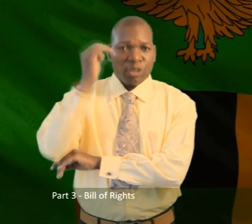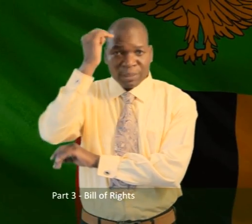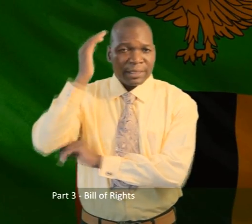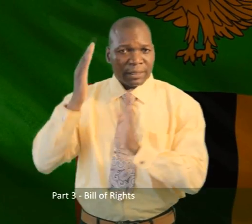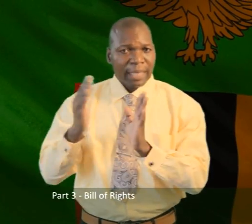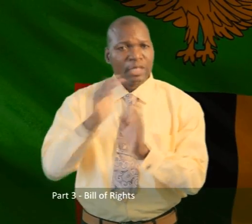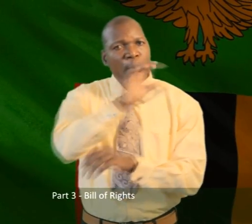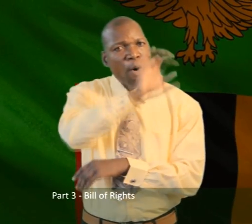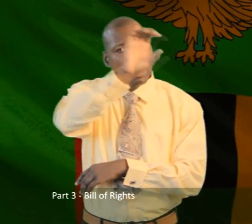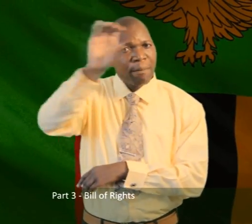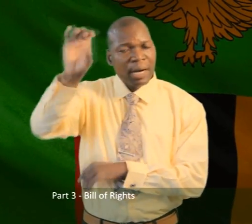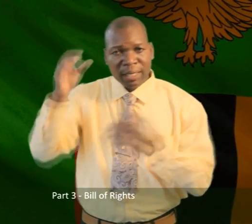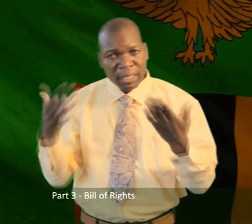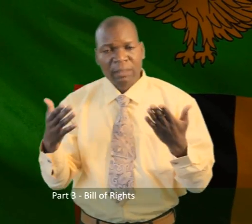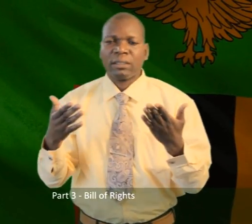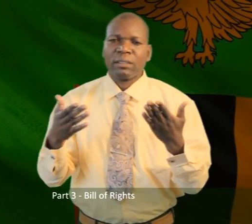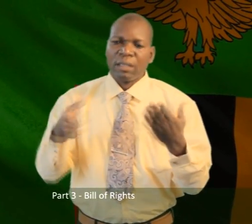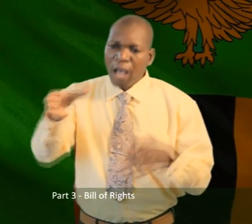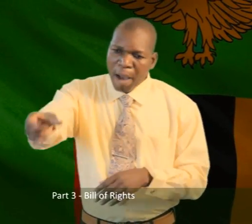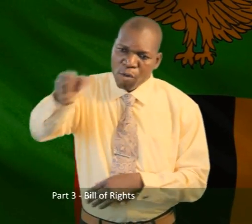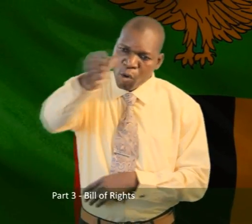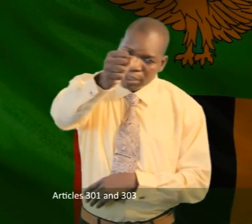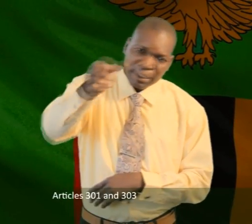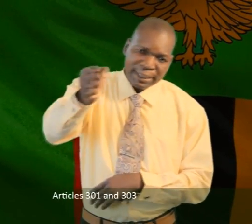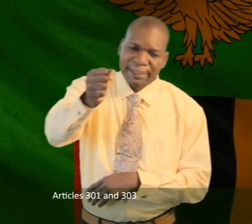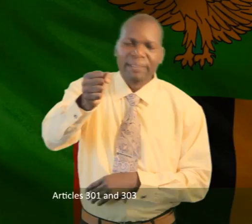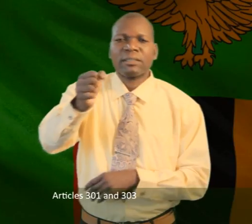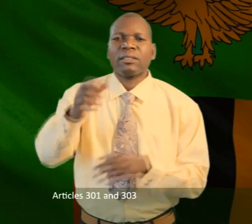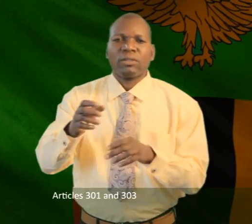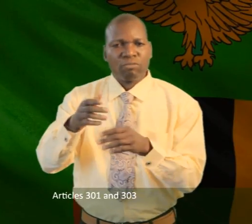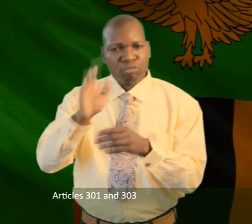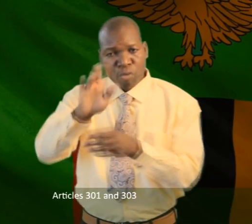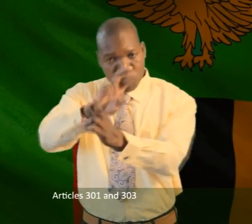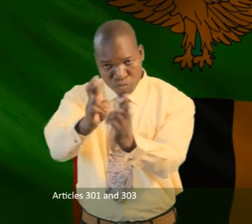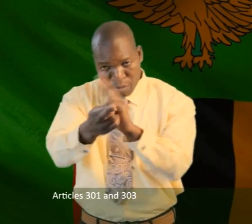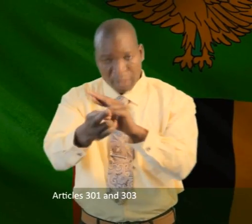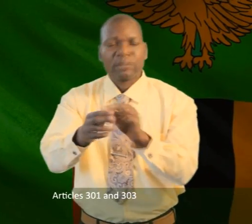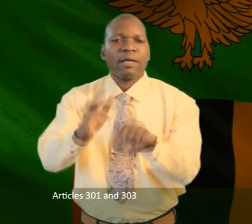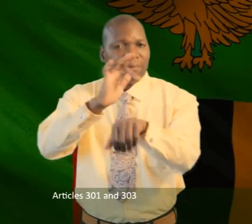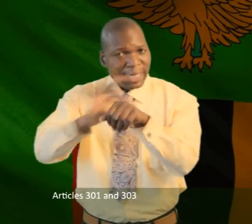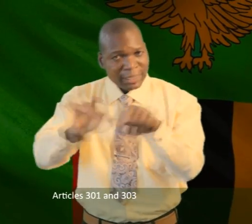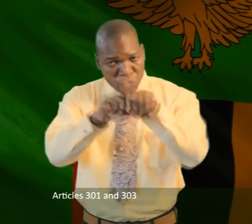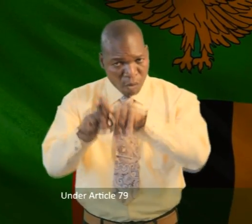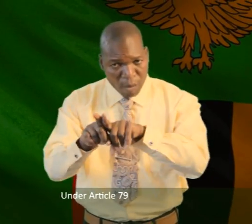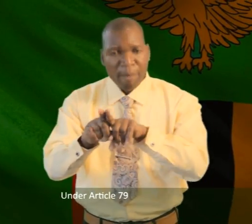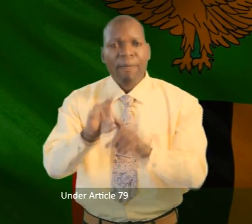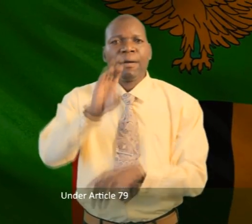3. Bill of Rights. Articles 301 and 303. Under